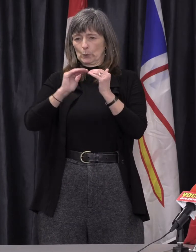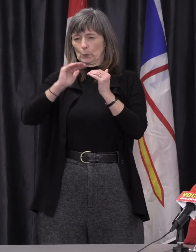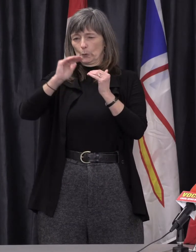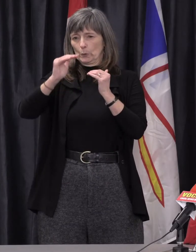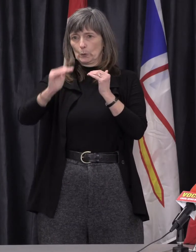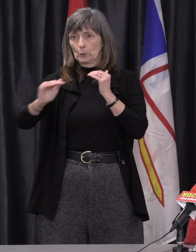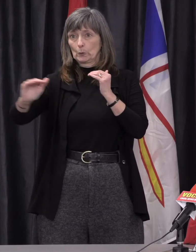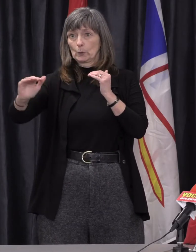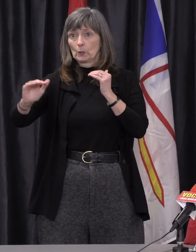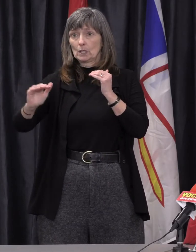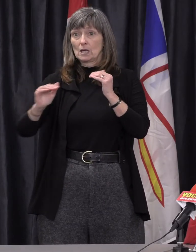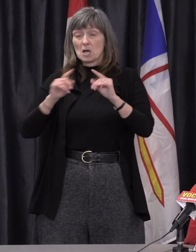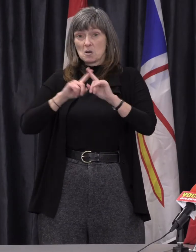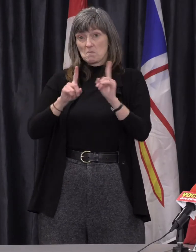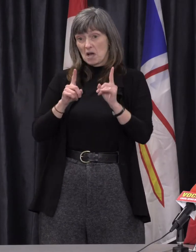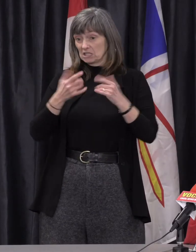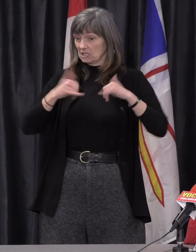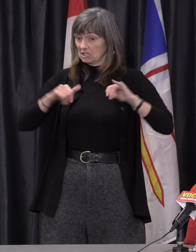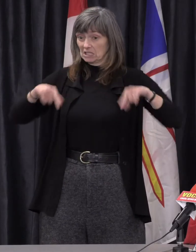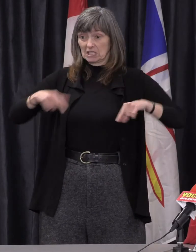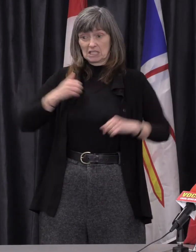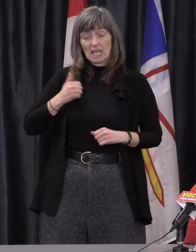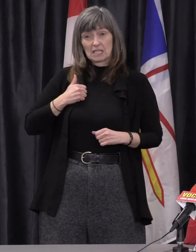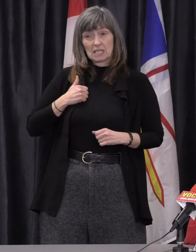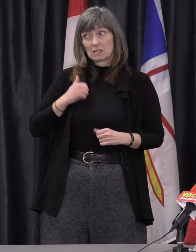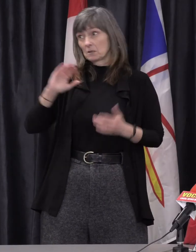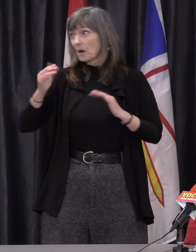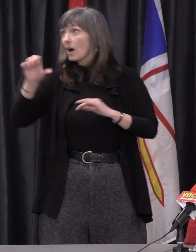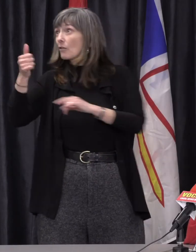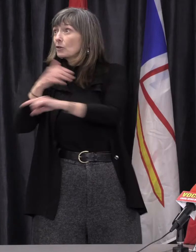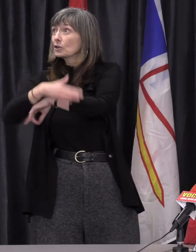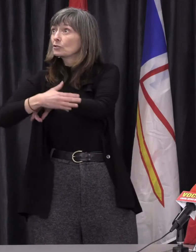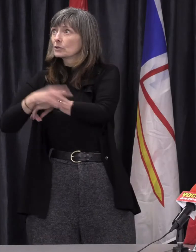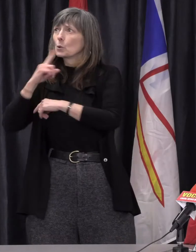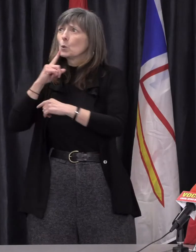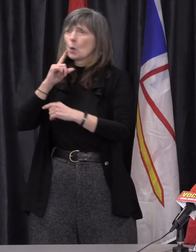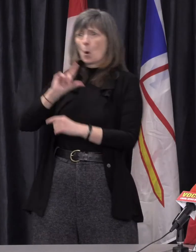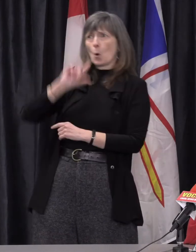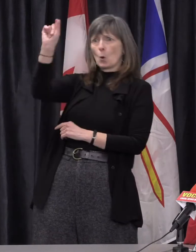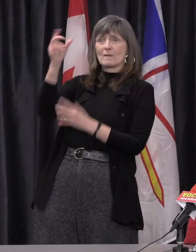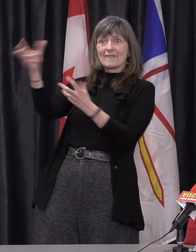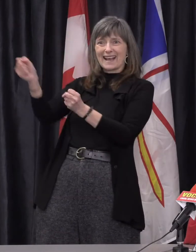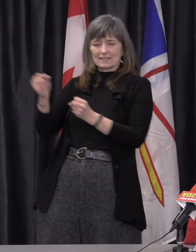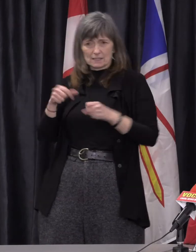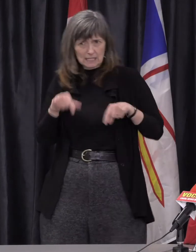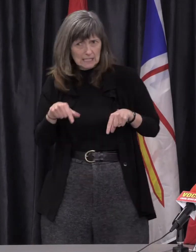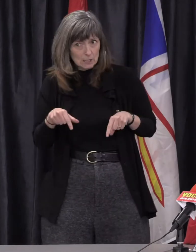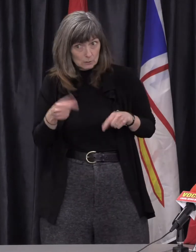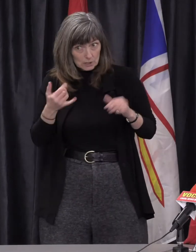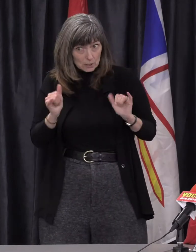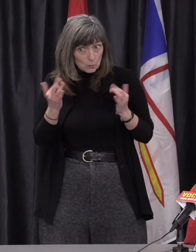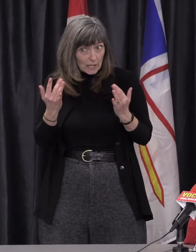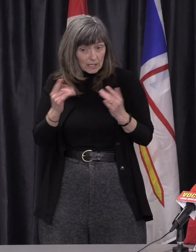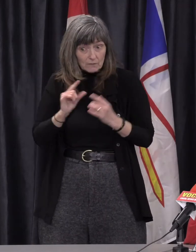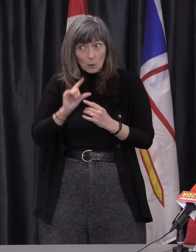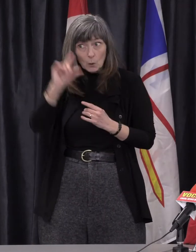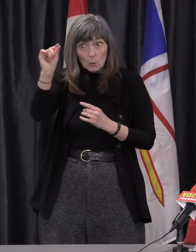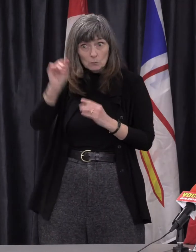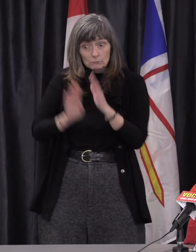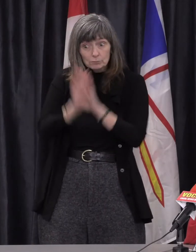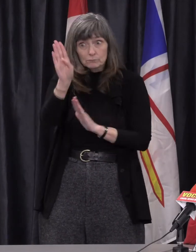we potentially could see the peak in Canada? No, at this point we don't. We're still working very hard on containment and making sure that